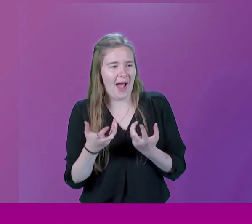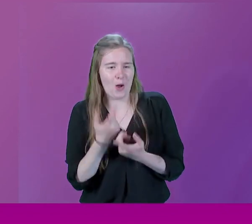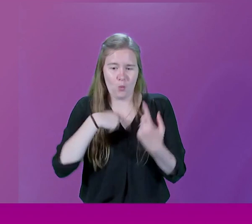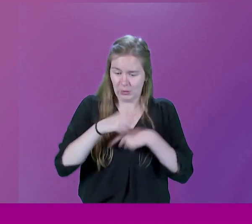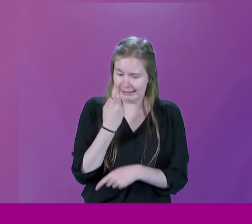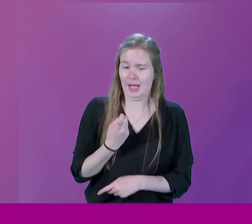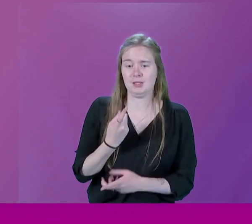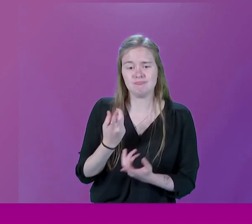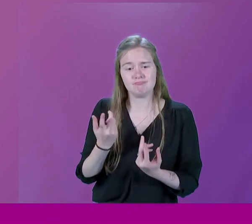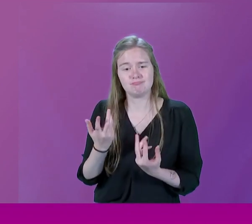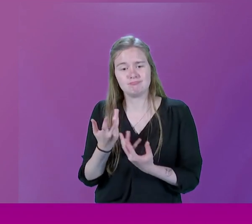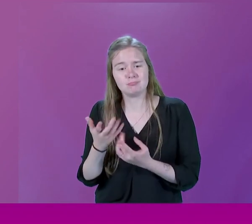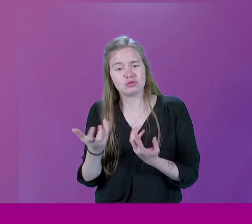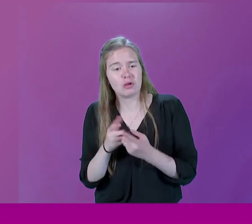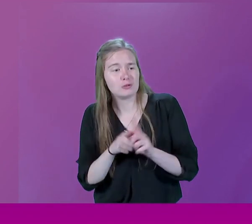we can really